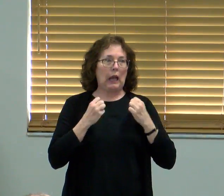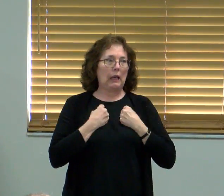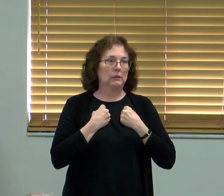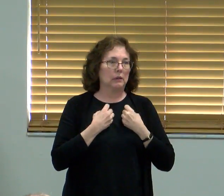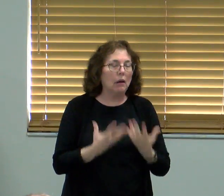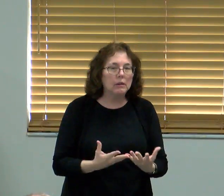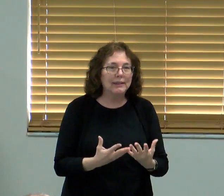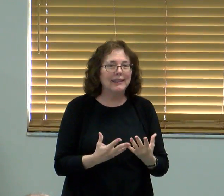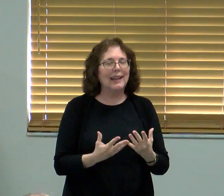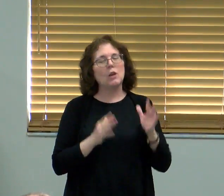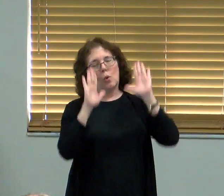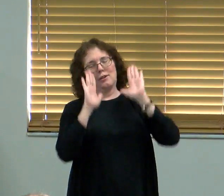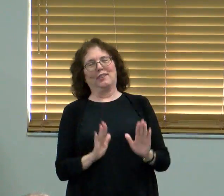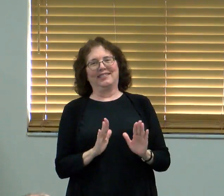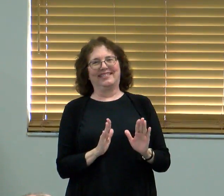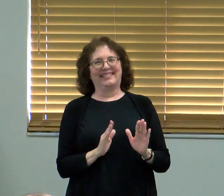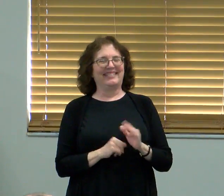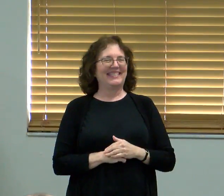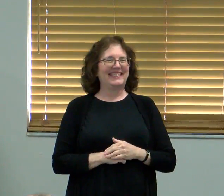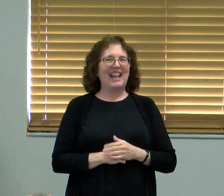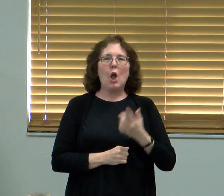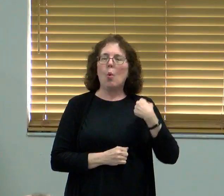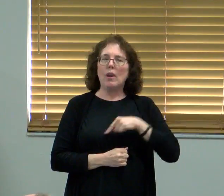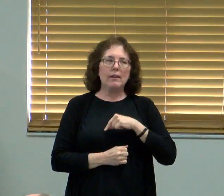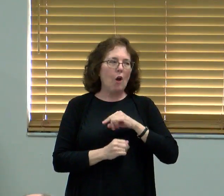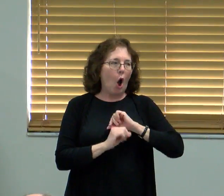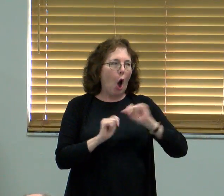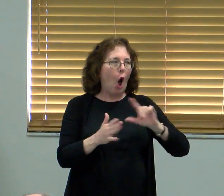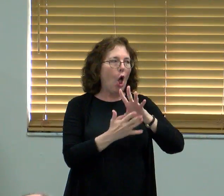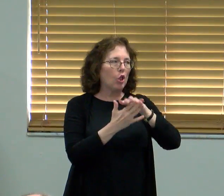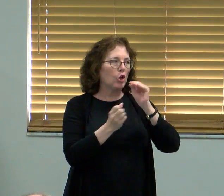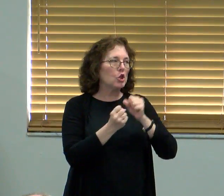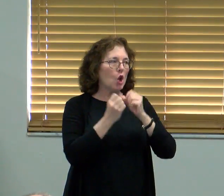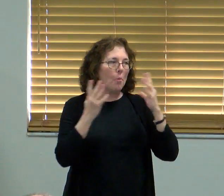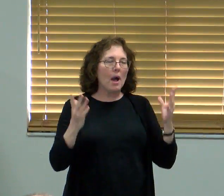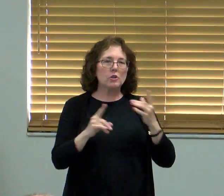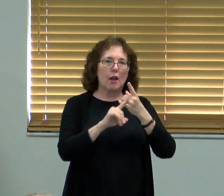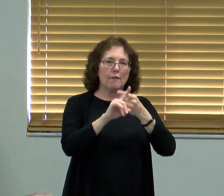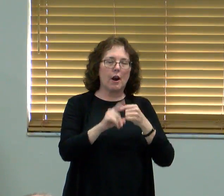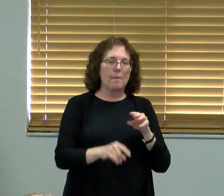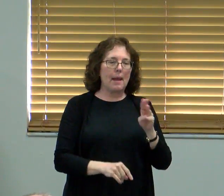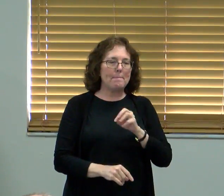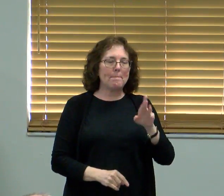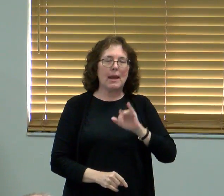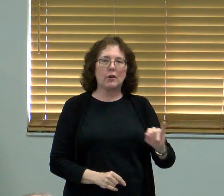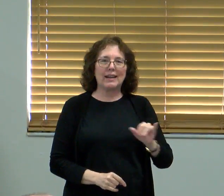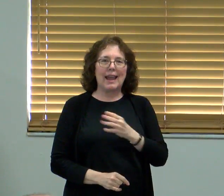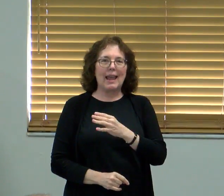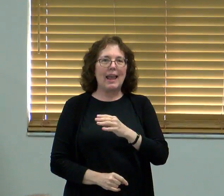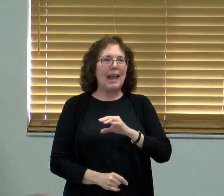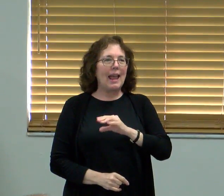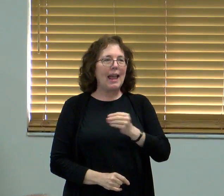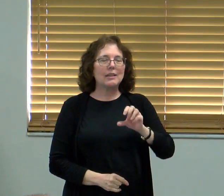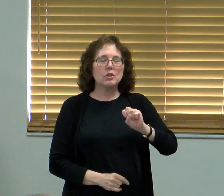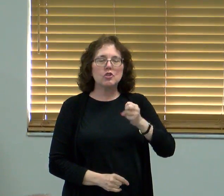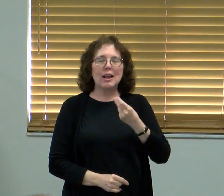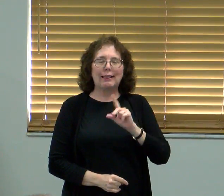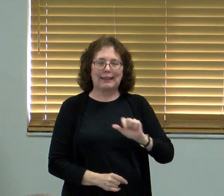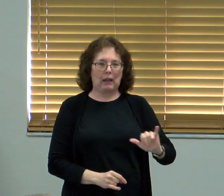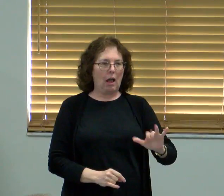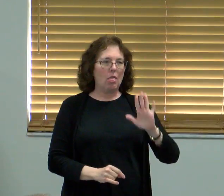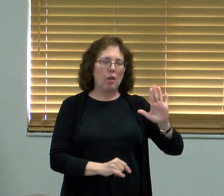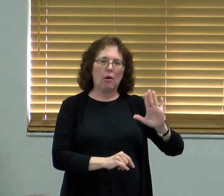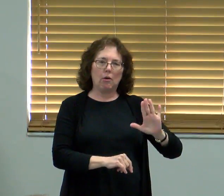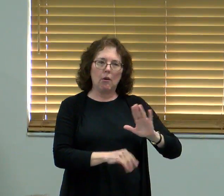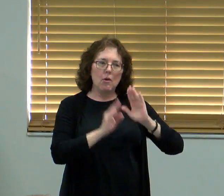exhausting, and wonderful. We have all learned so much from Mary and Shelley, and we would like to thank them for all of their hard